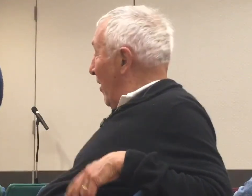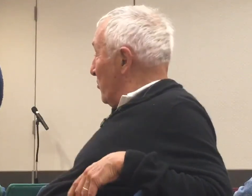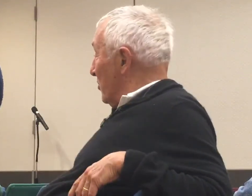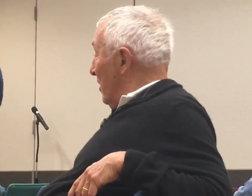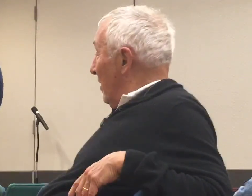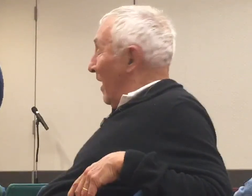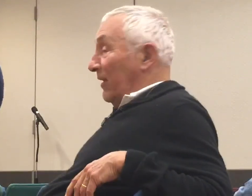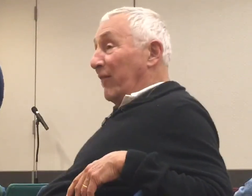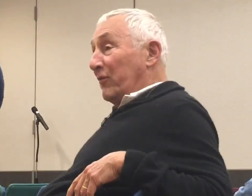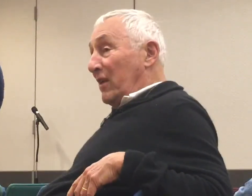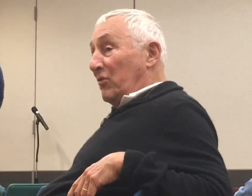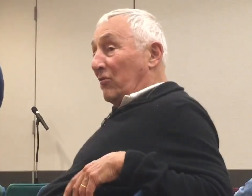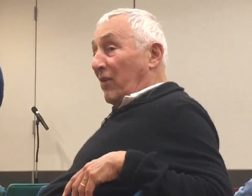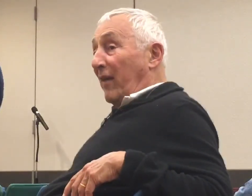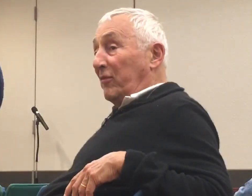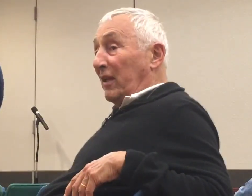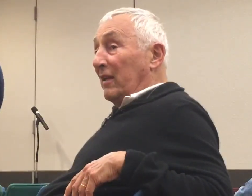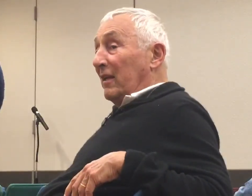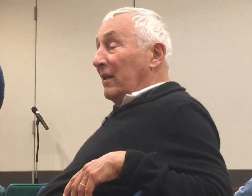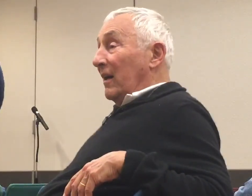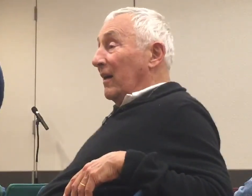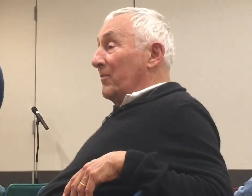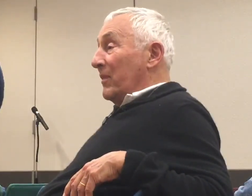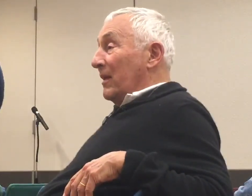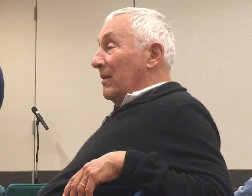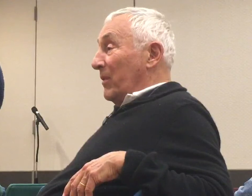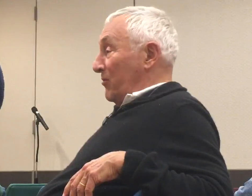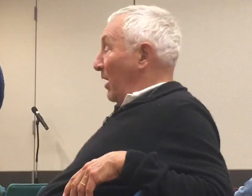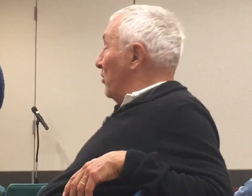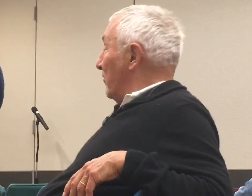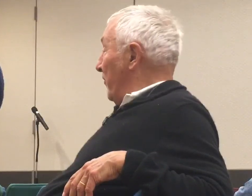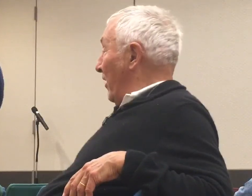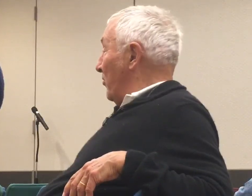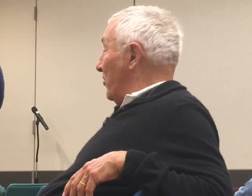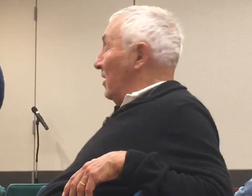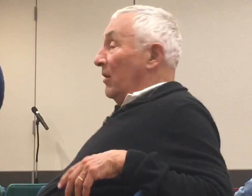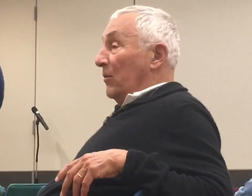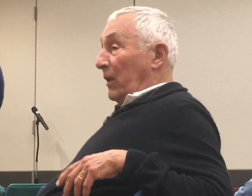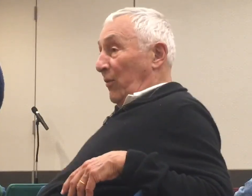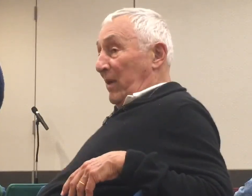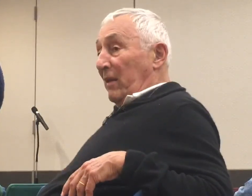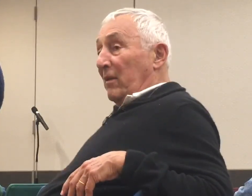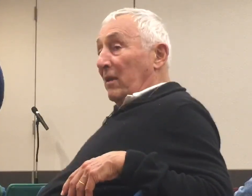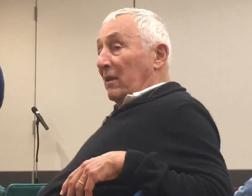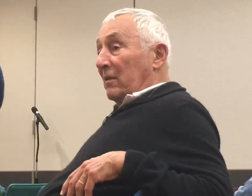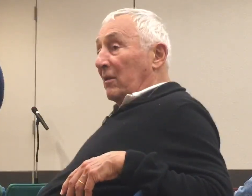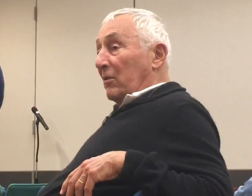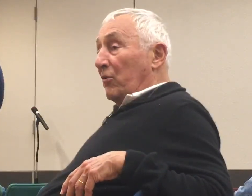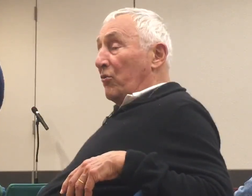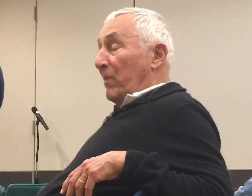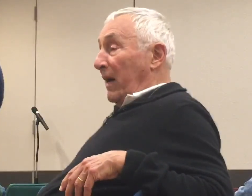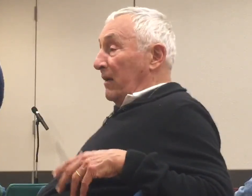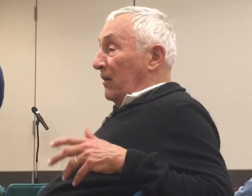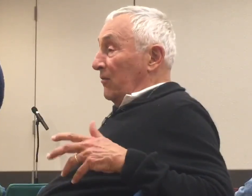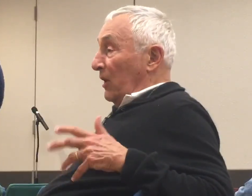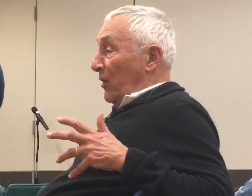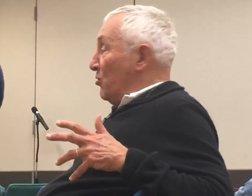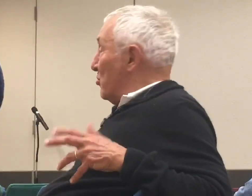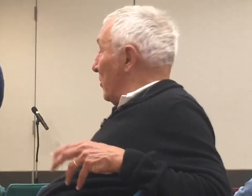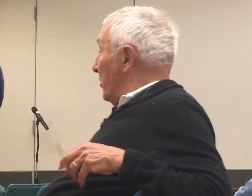I had an option. I left teaching drafting because I couldn't face what it would mean to lose